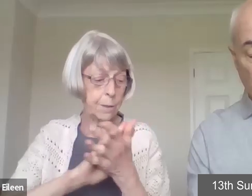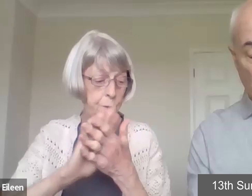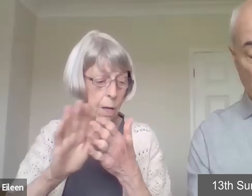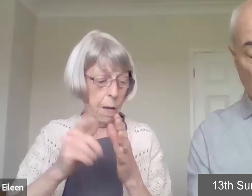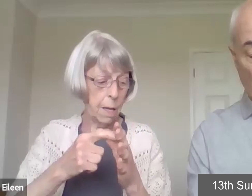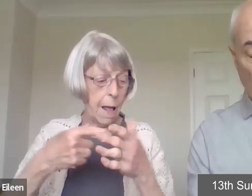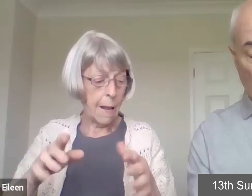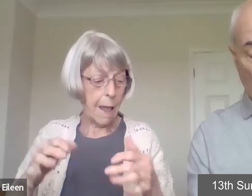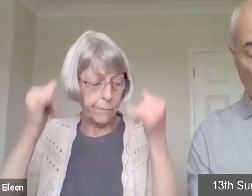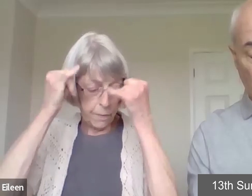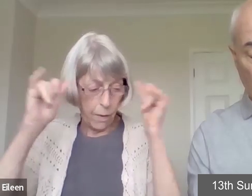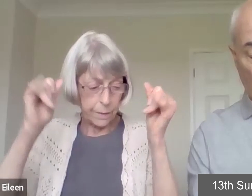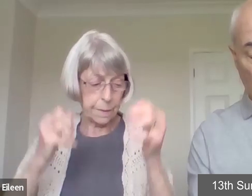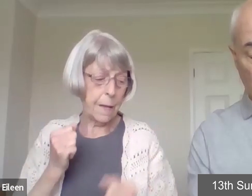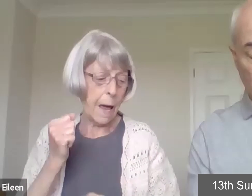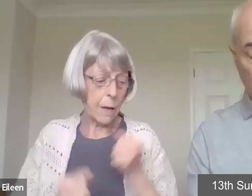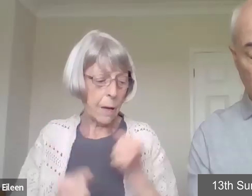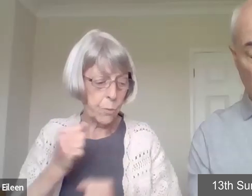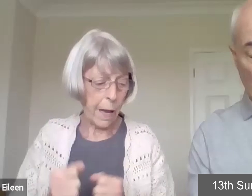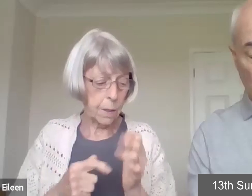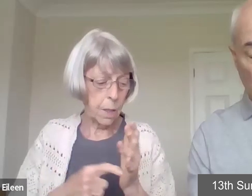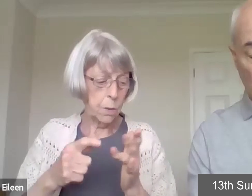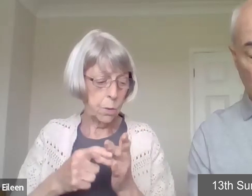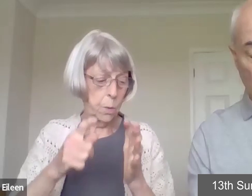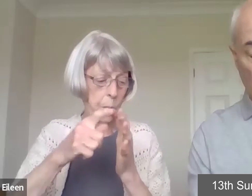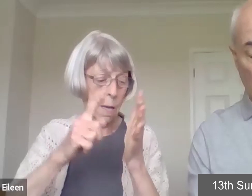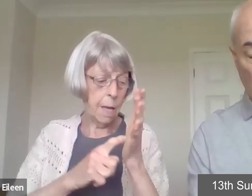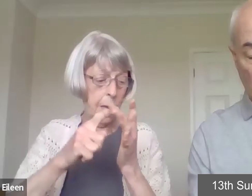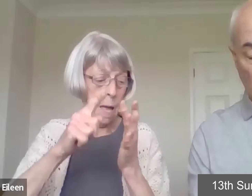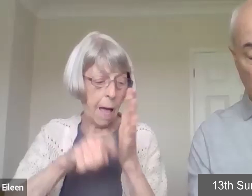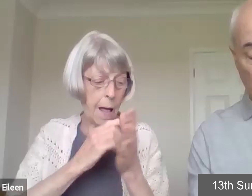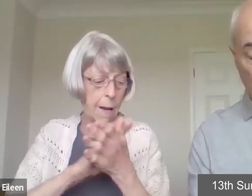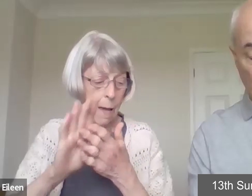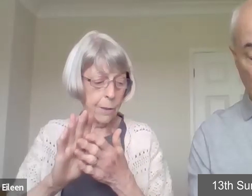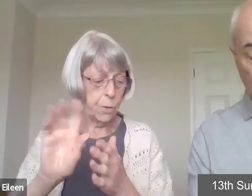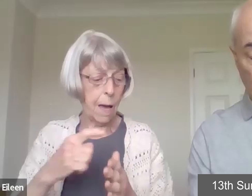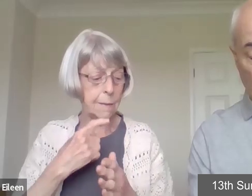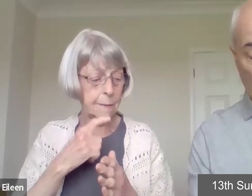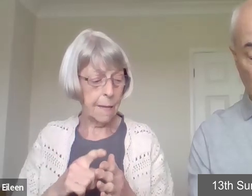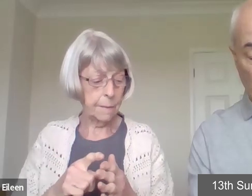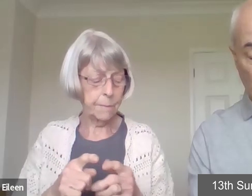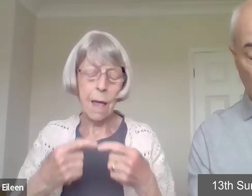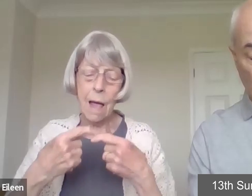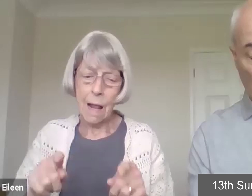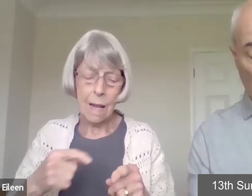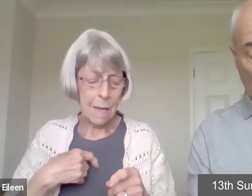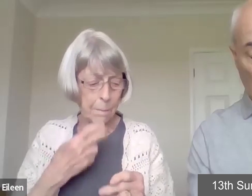Elisha left the ox and ran to Elijah. He said, let